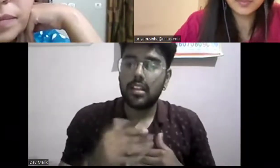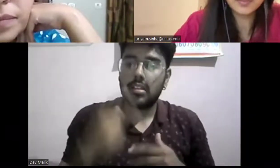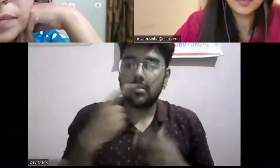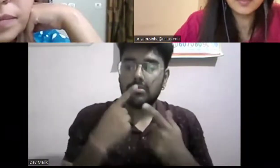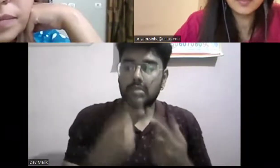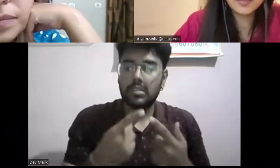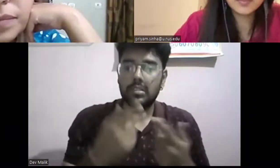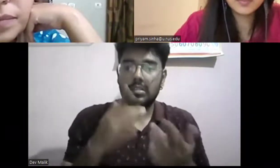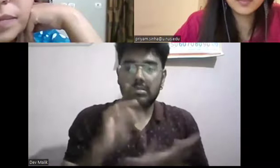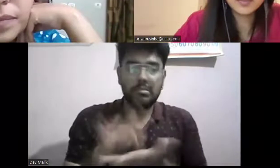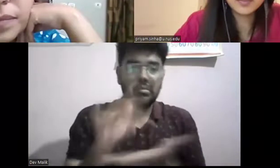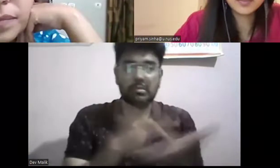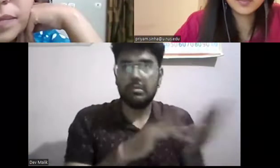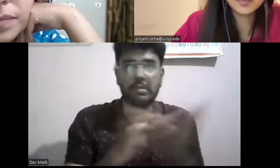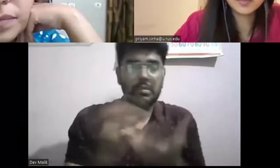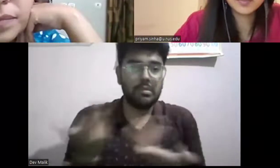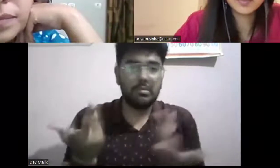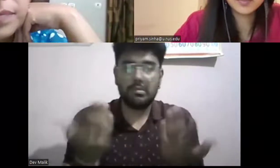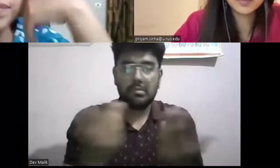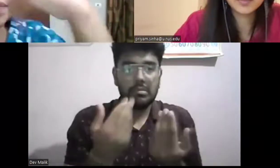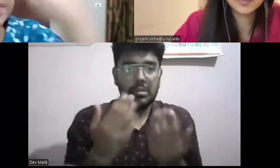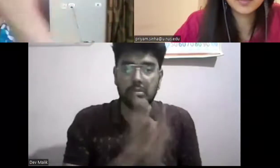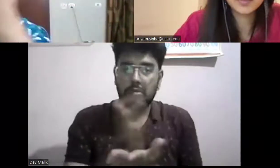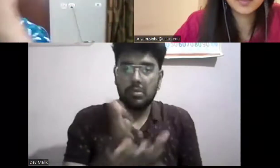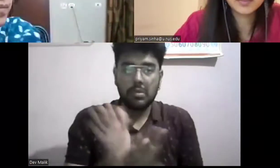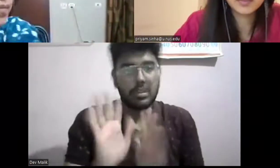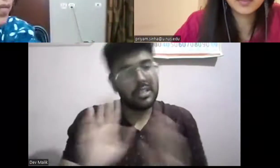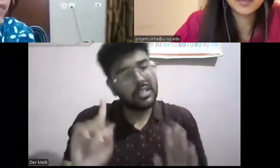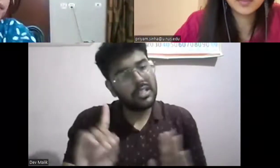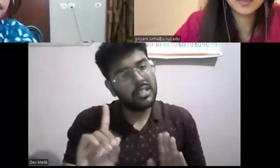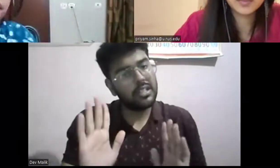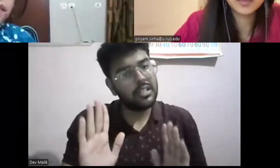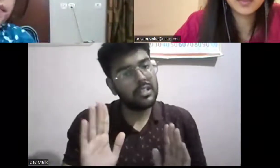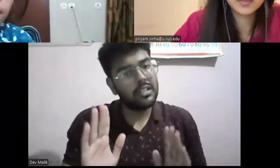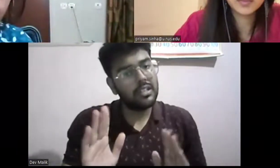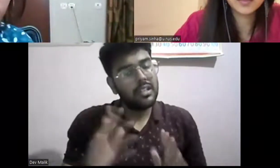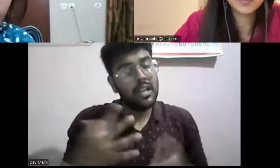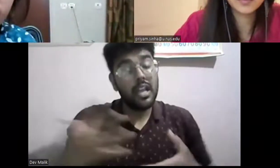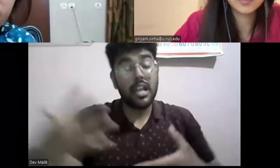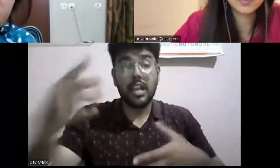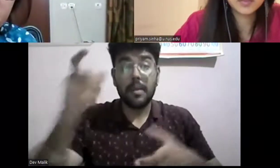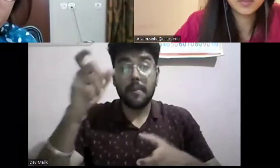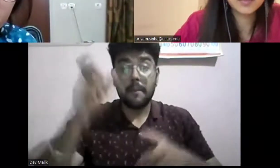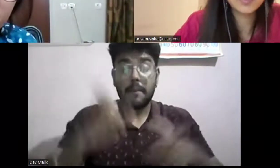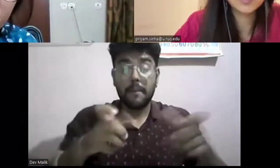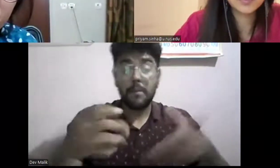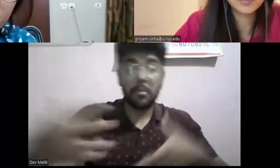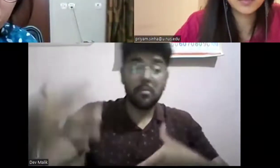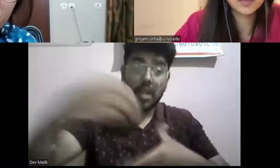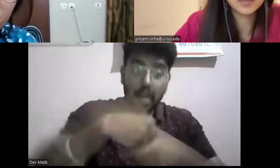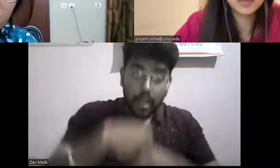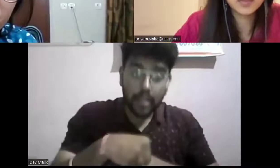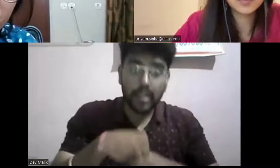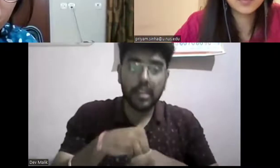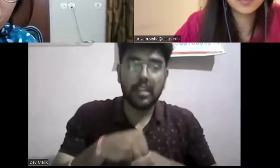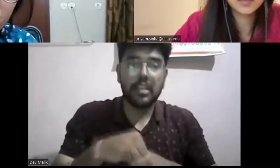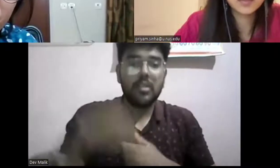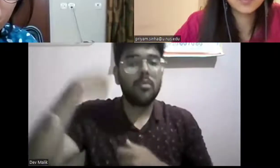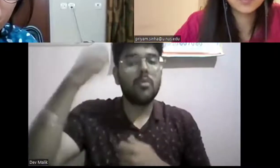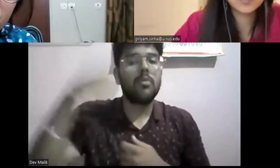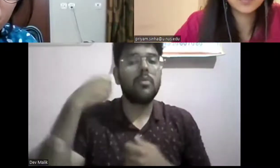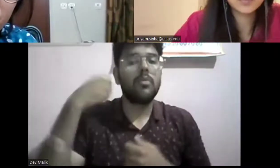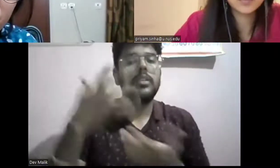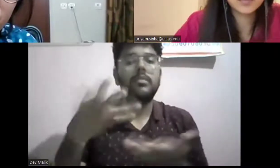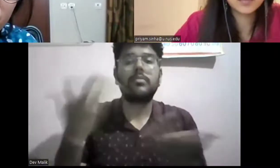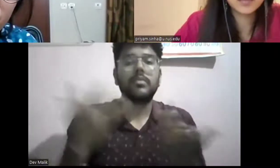that, you know, the only possible way of being inclusive in cinema is to bring